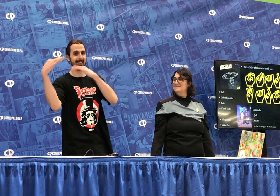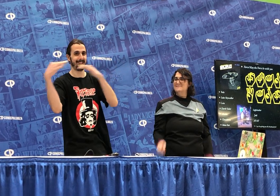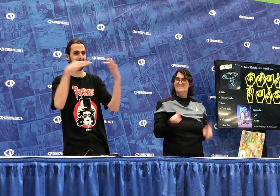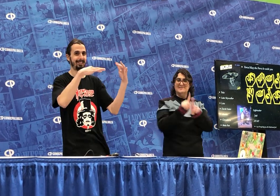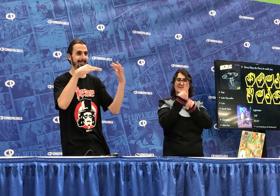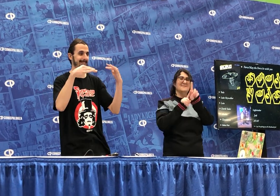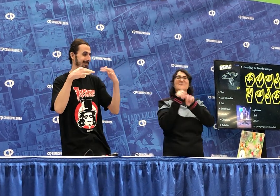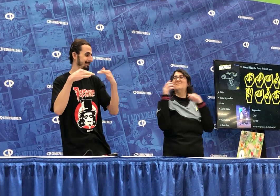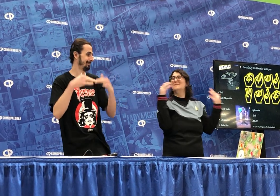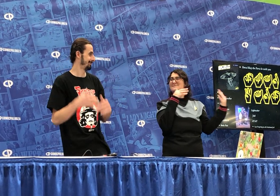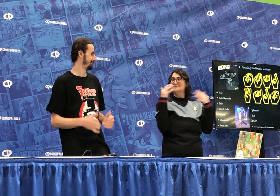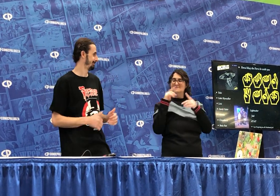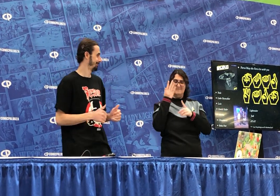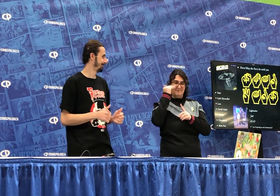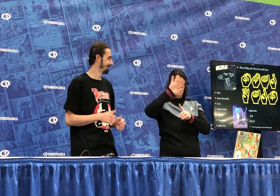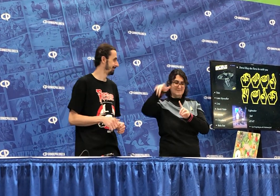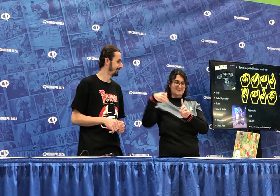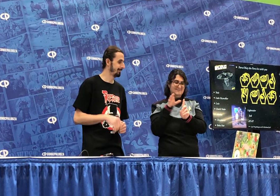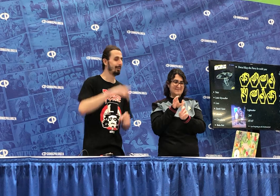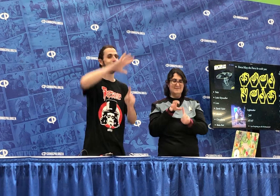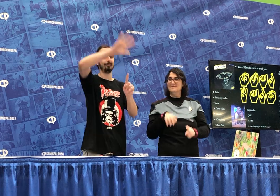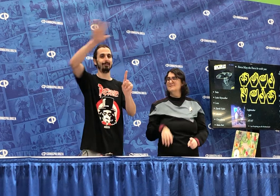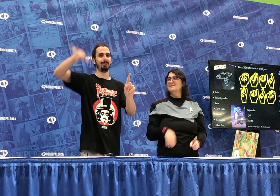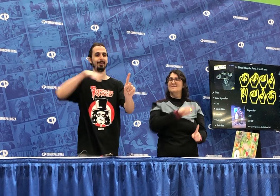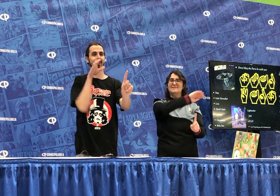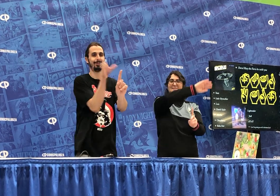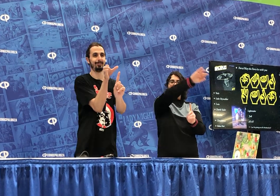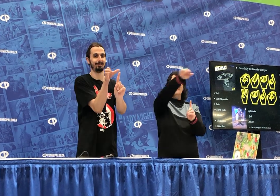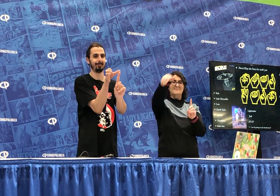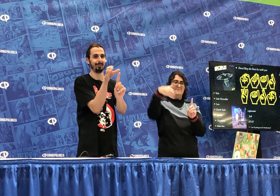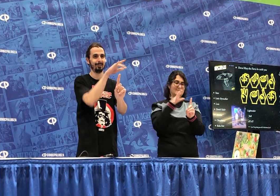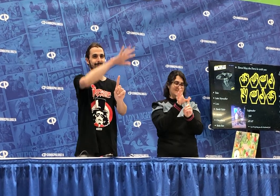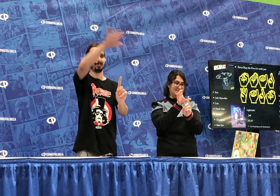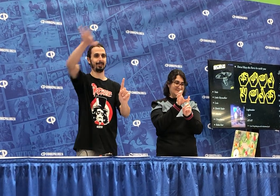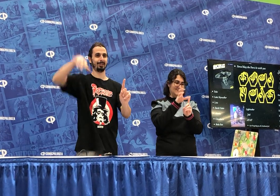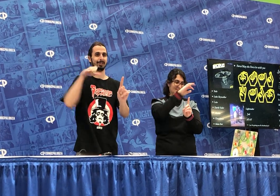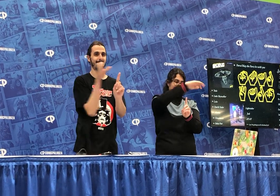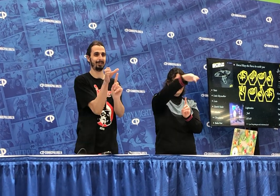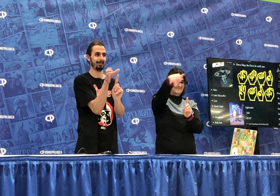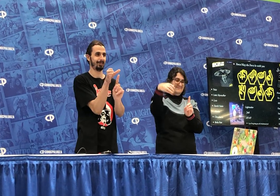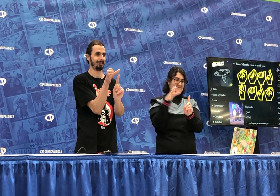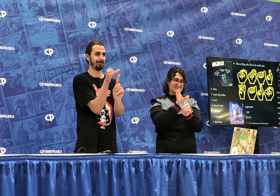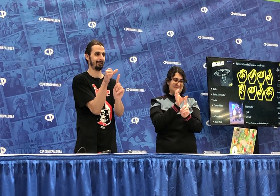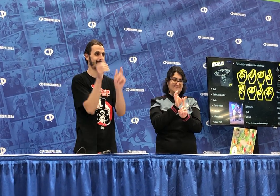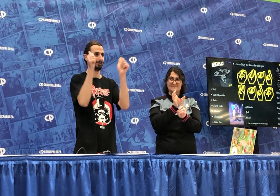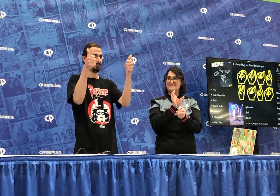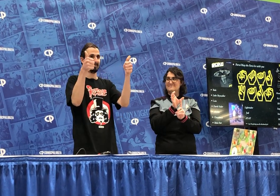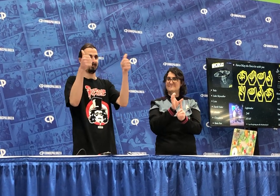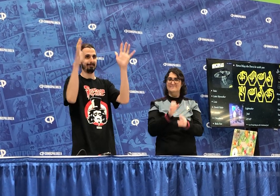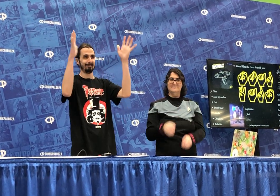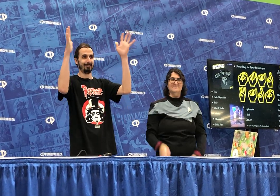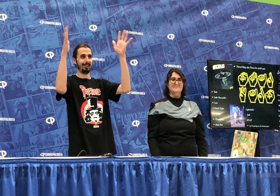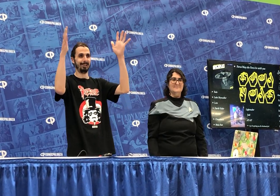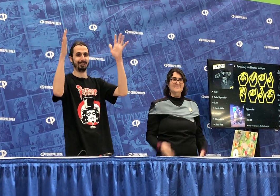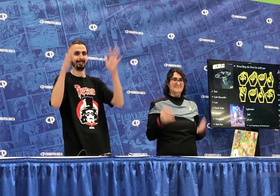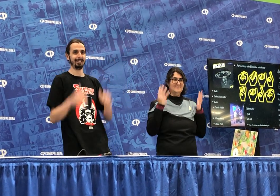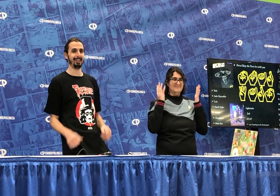And of course, Star Wars. And may the Force be with you. The Force is all around you, coming around one person. Good